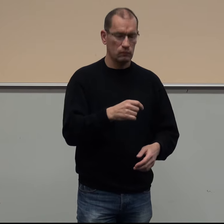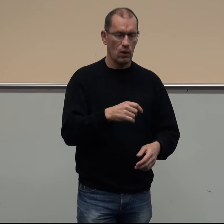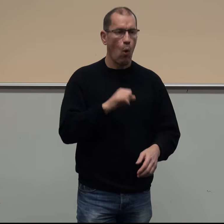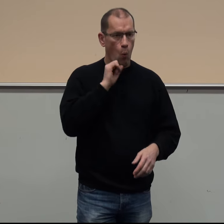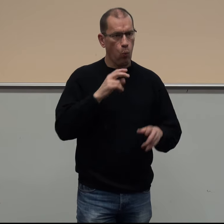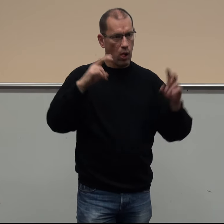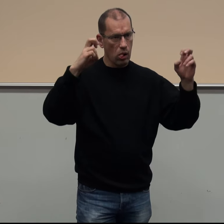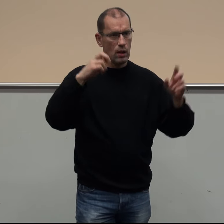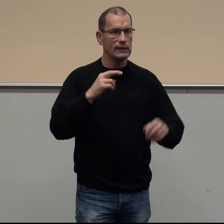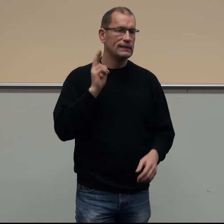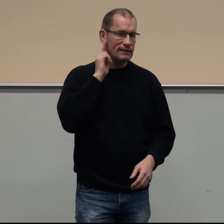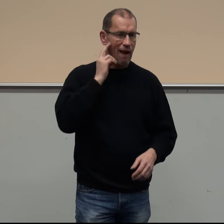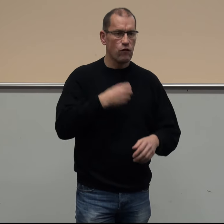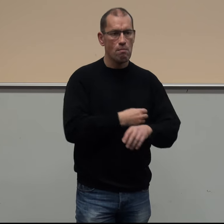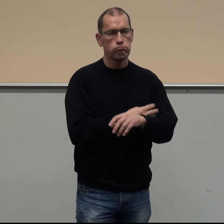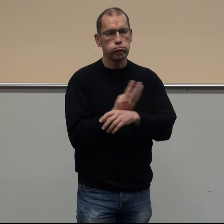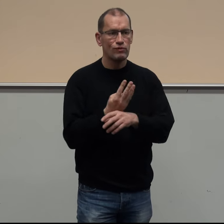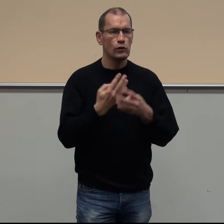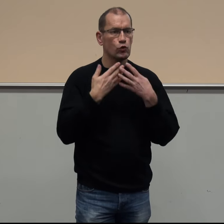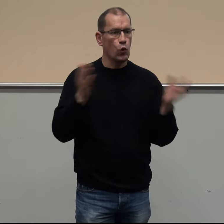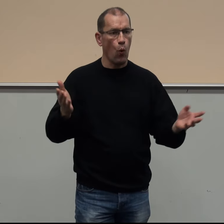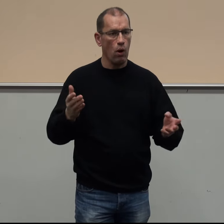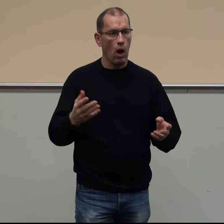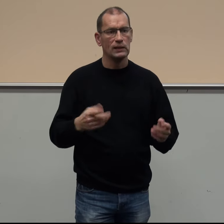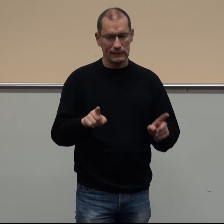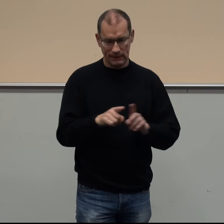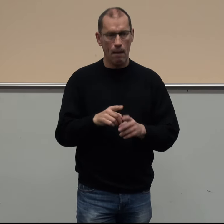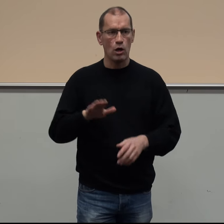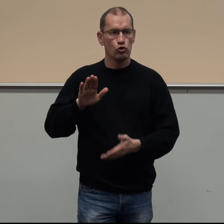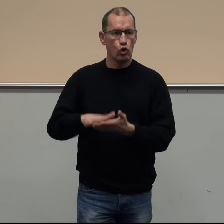And if that model, if that pilot's successful, then we're going to have,